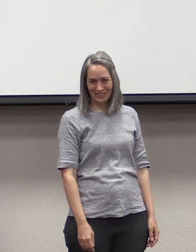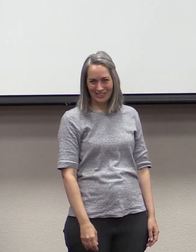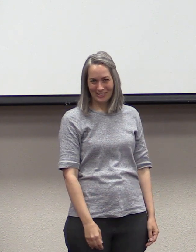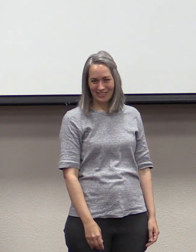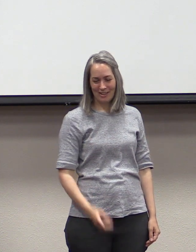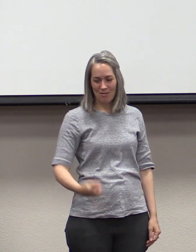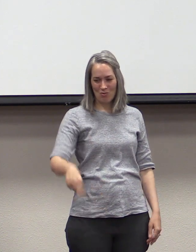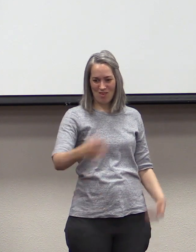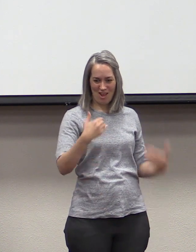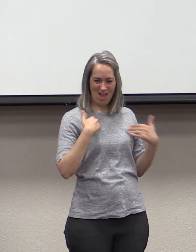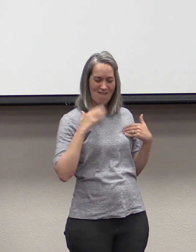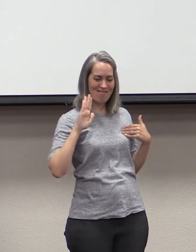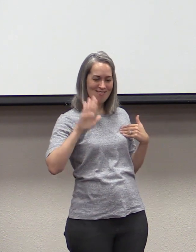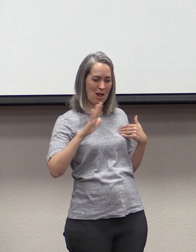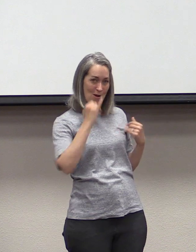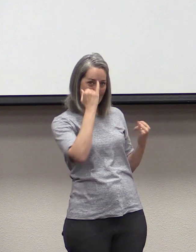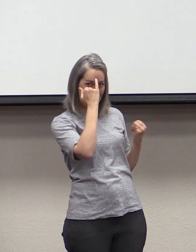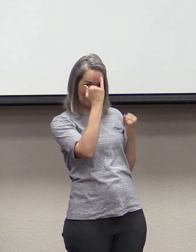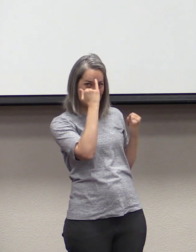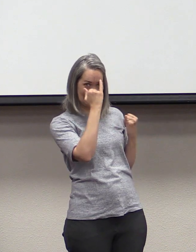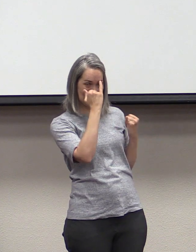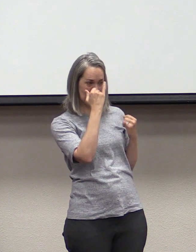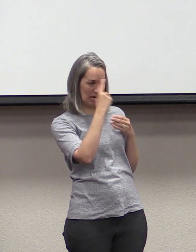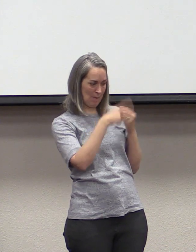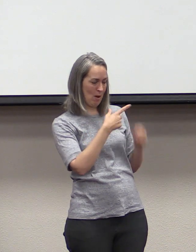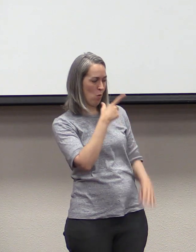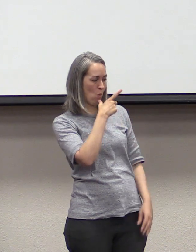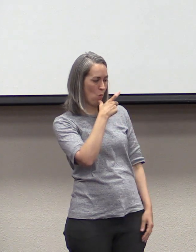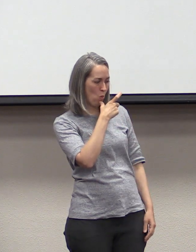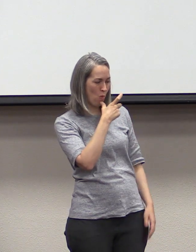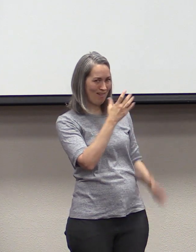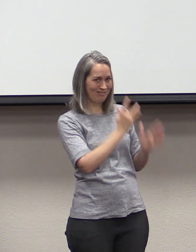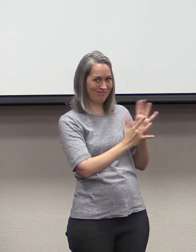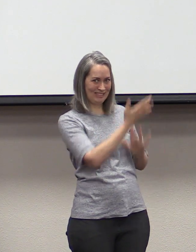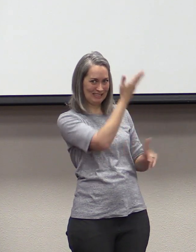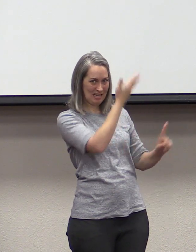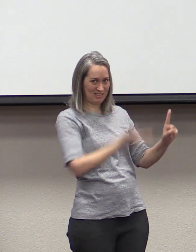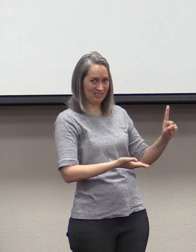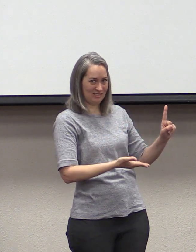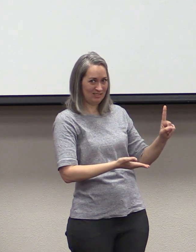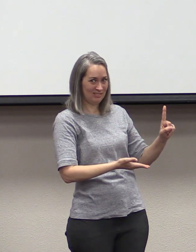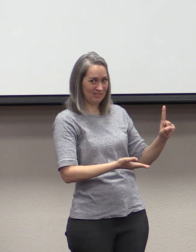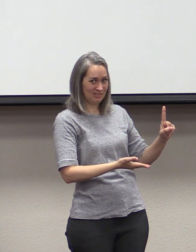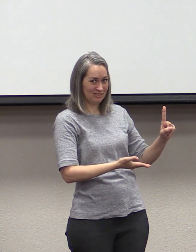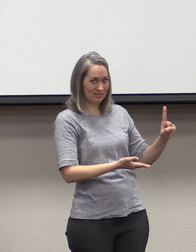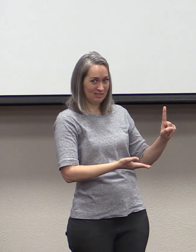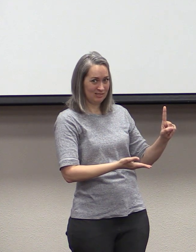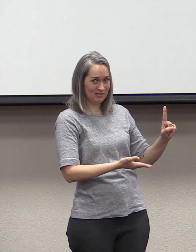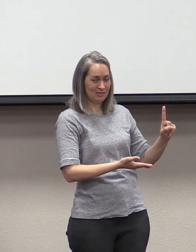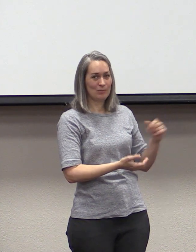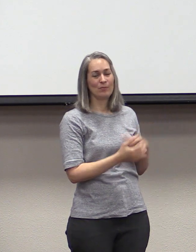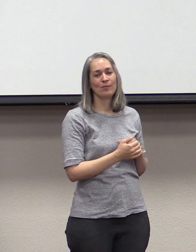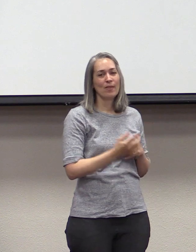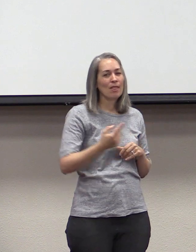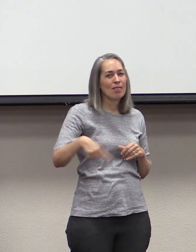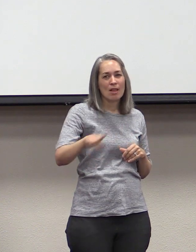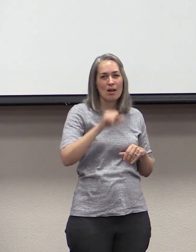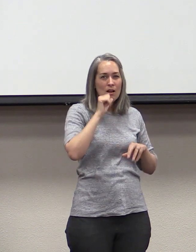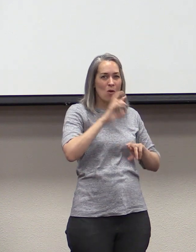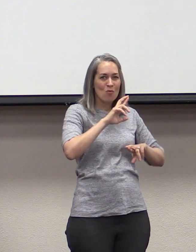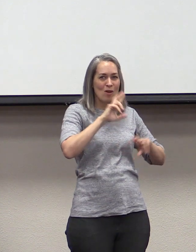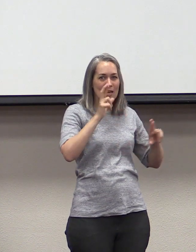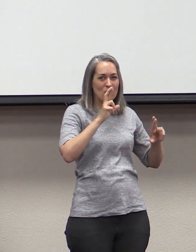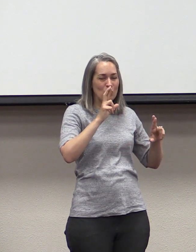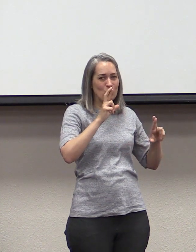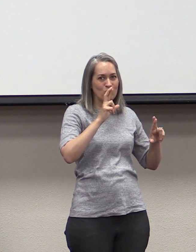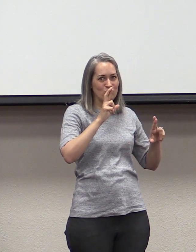They have their preconceived ideas of who Jesus is, and they're not ready to let go of